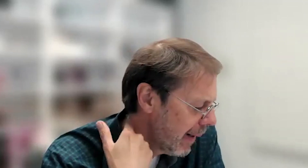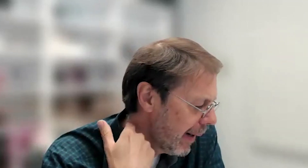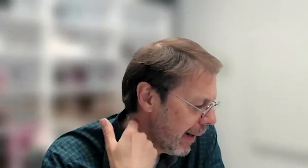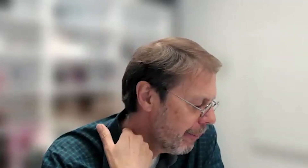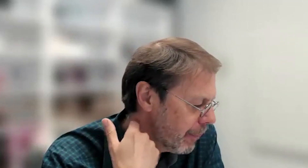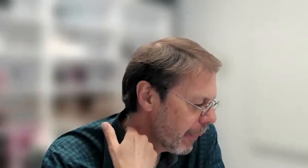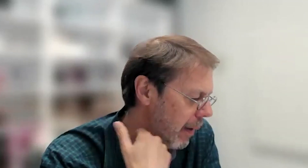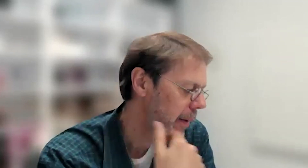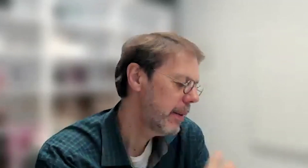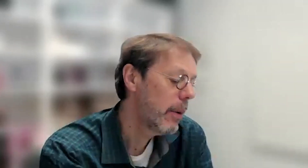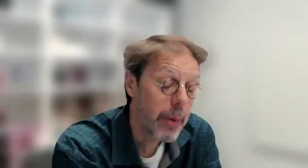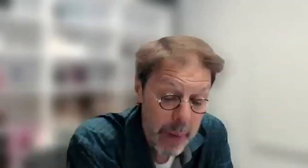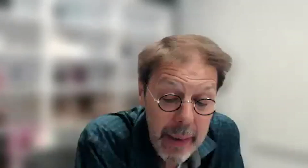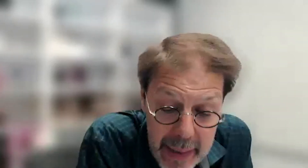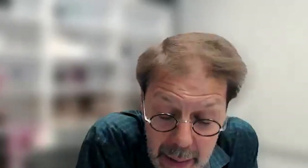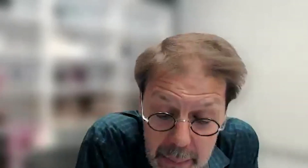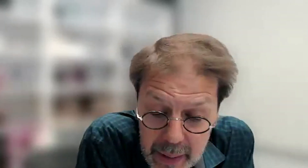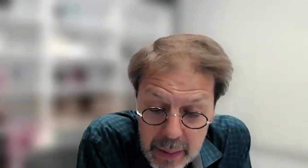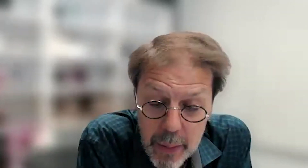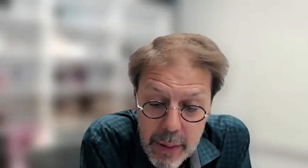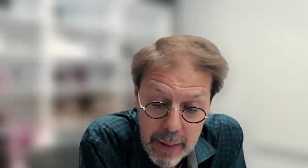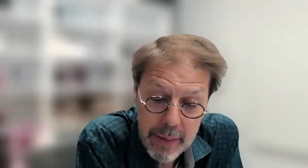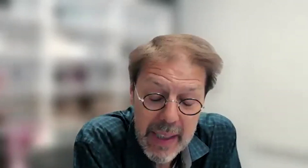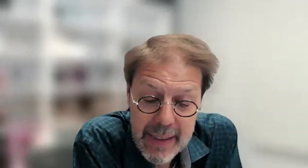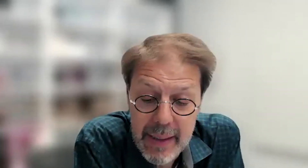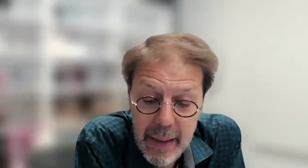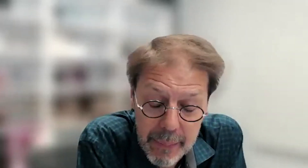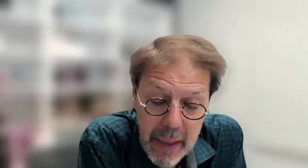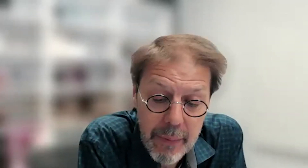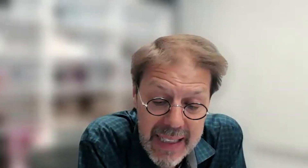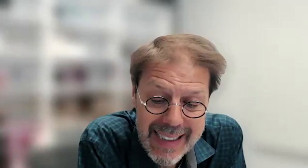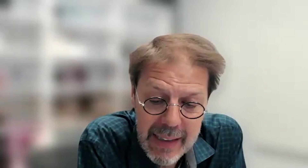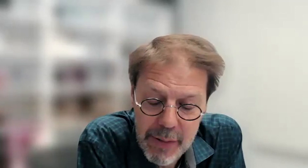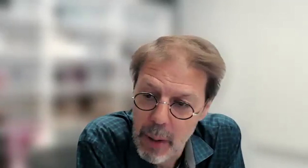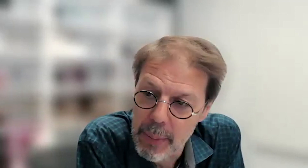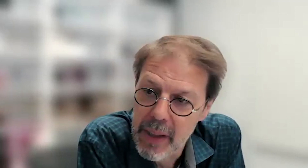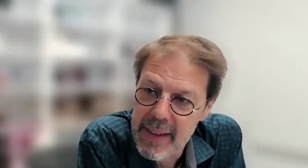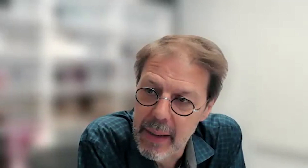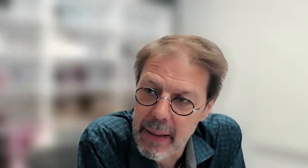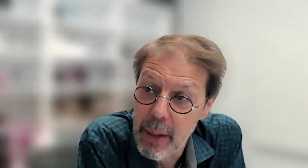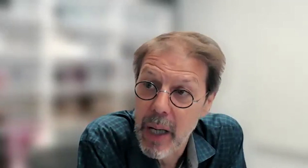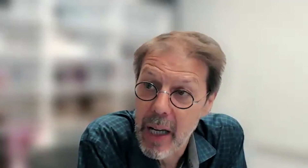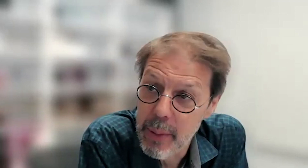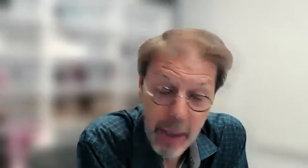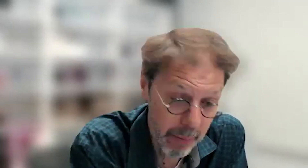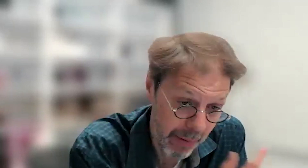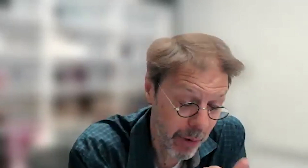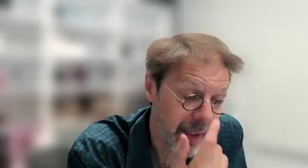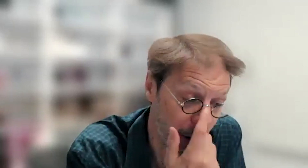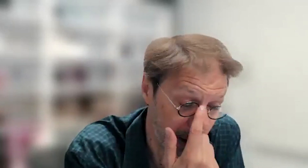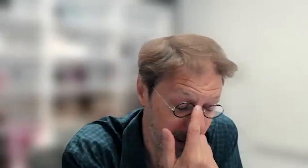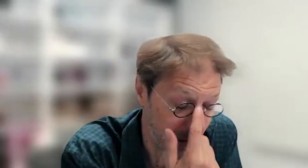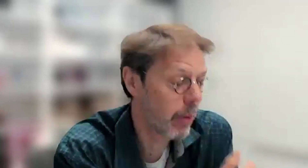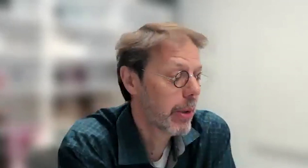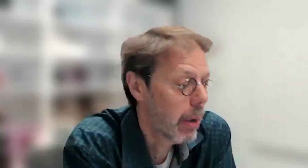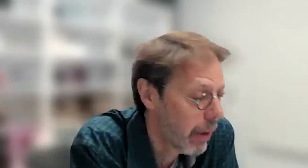also to really, I mean, also address the kind of the incentives problem, because anyway, we actually before